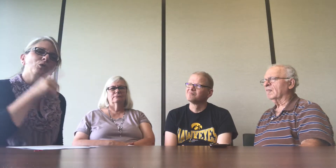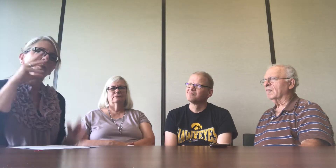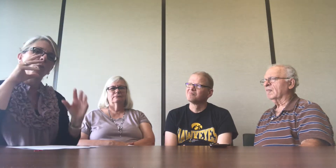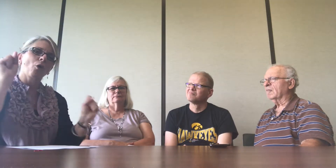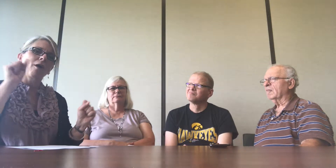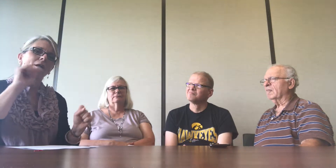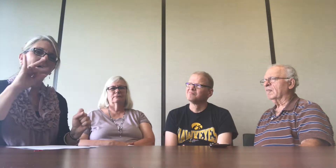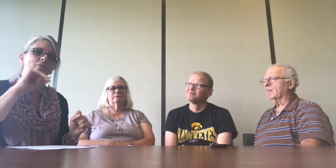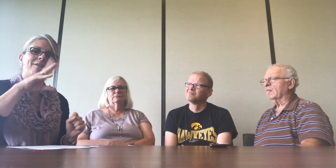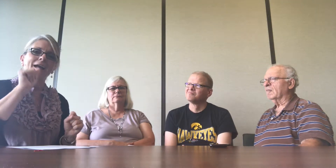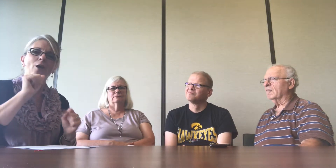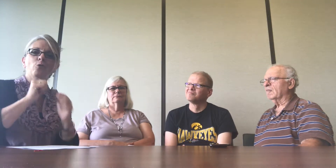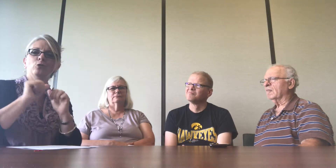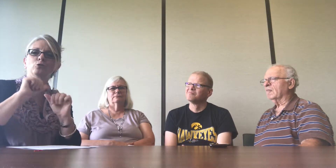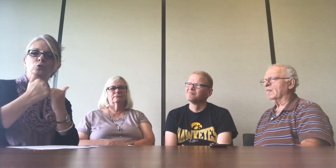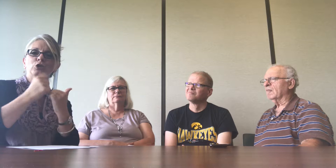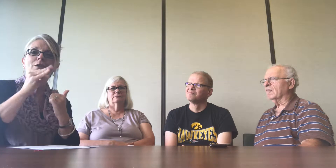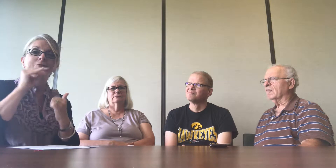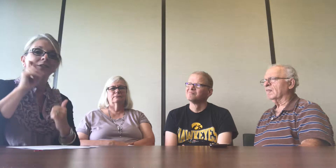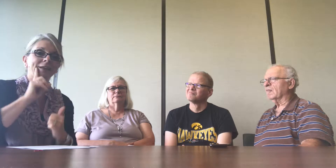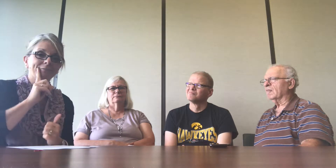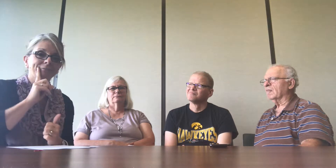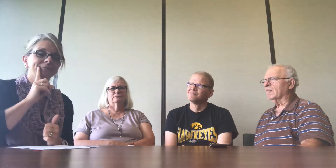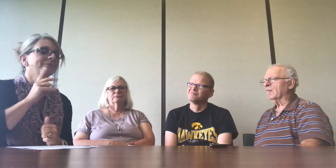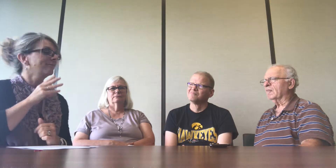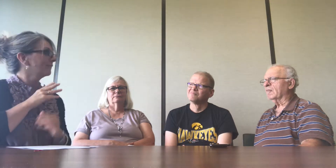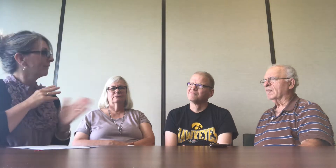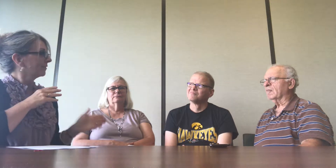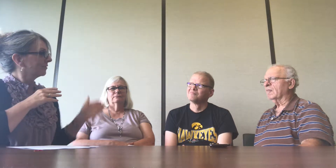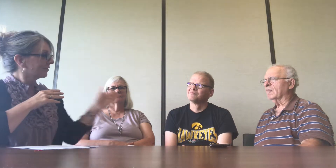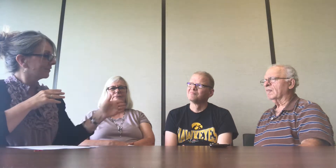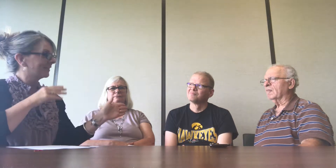Shirley. She's the president of the Iowa Association of the Deaf.